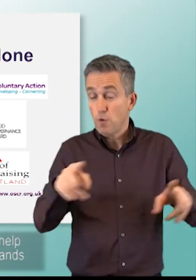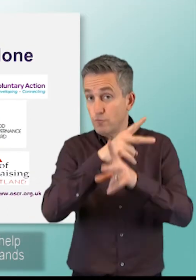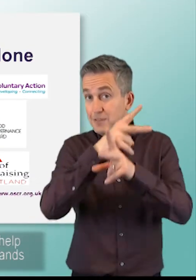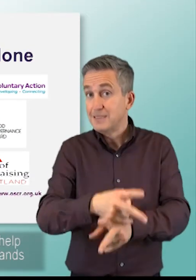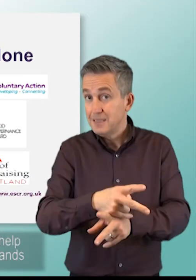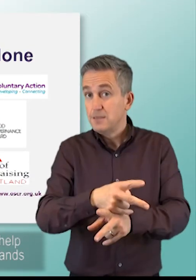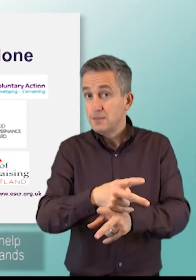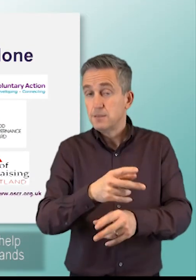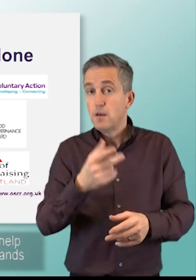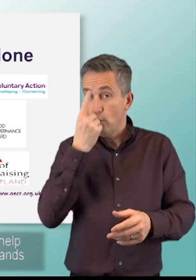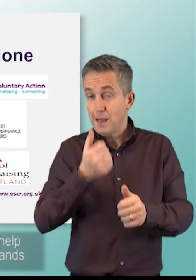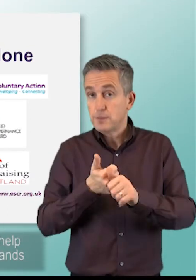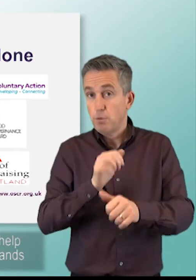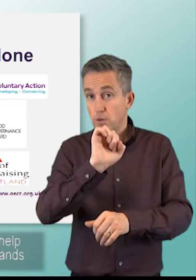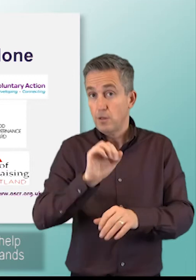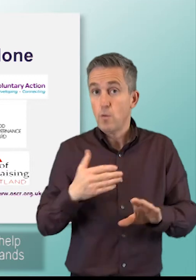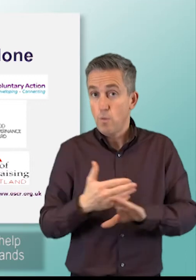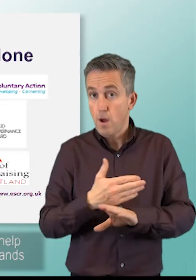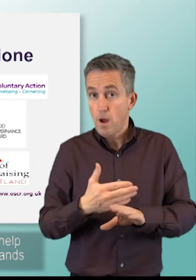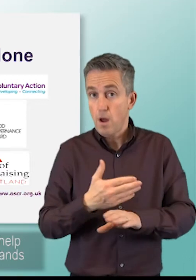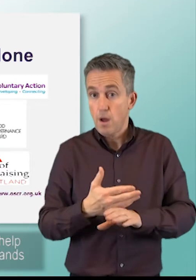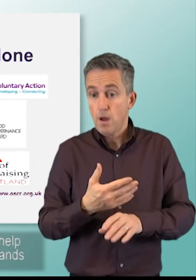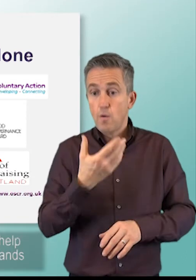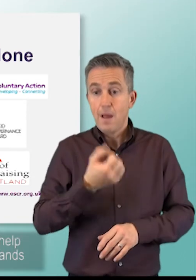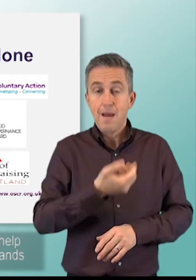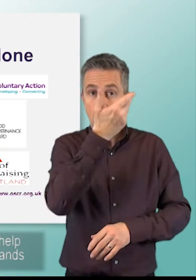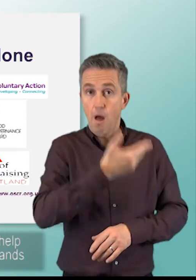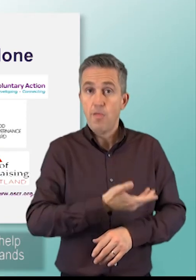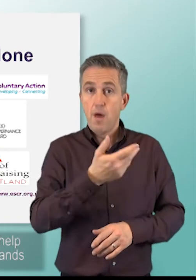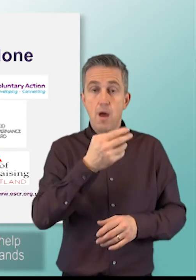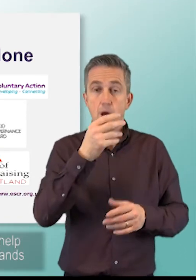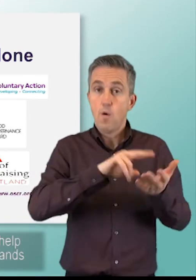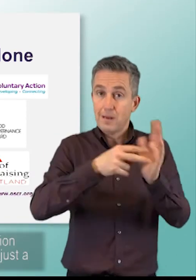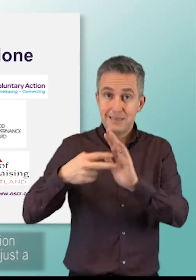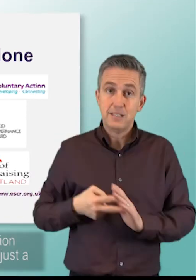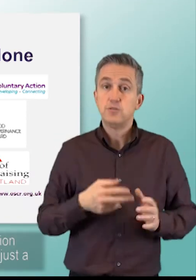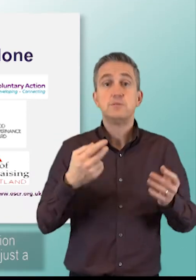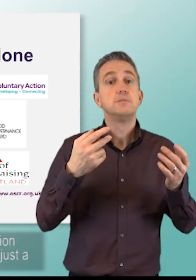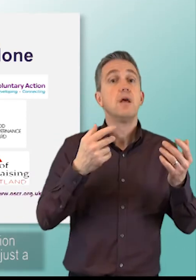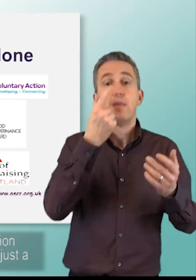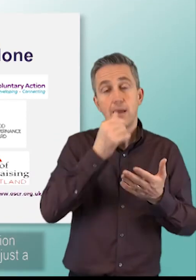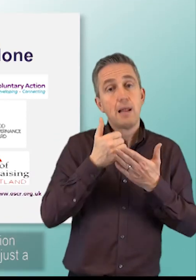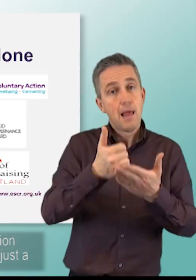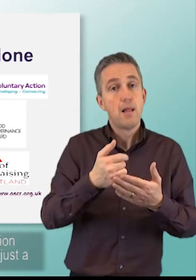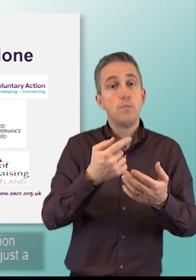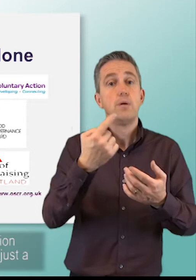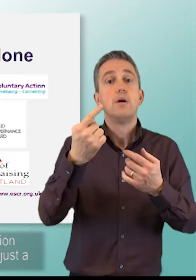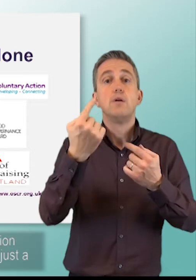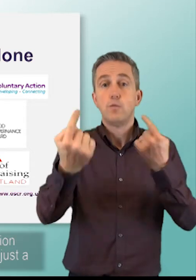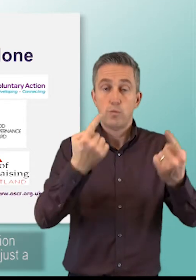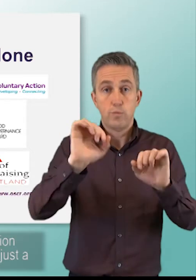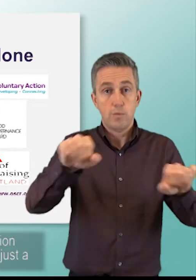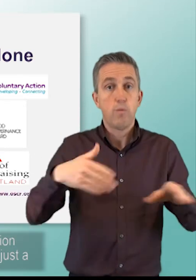of organisations out there who can help and support you. Others were featured here with their stands today, and you've maybe picked up some information during the